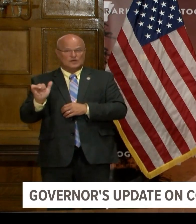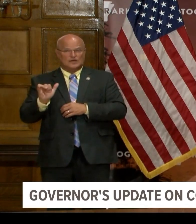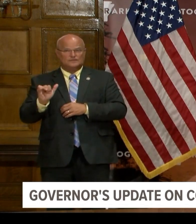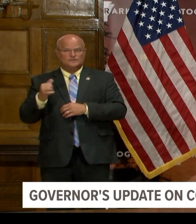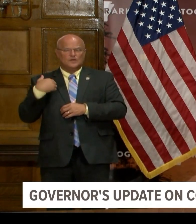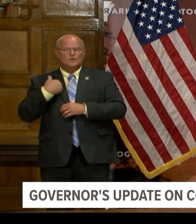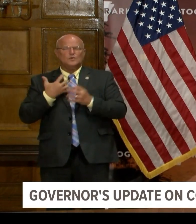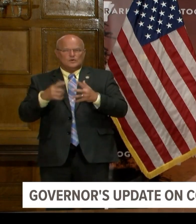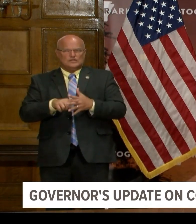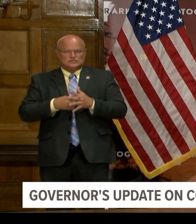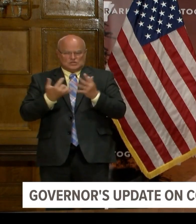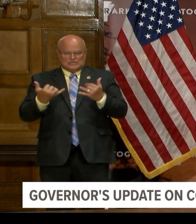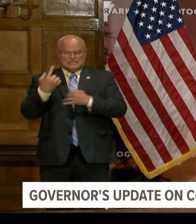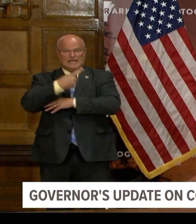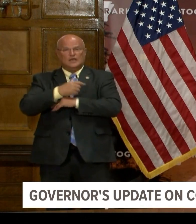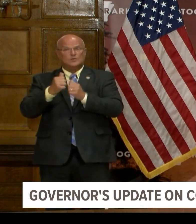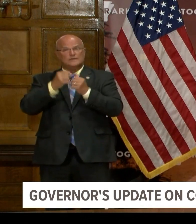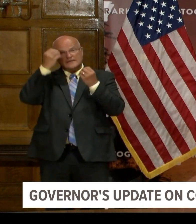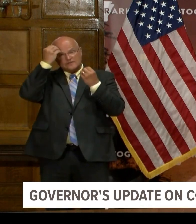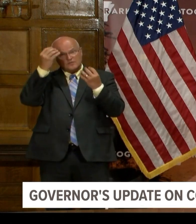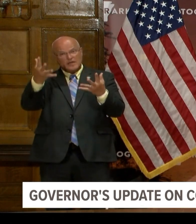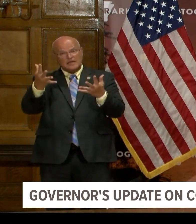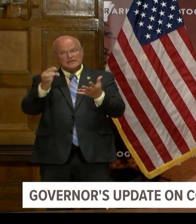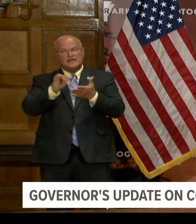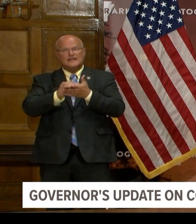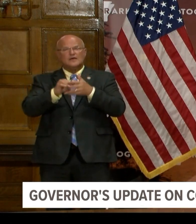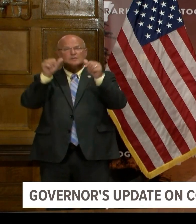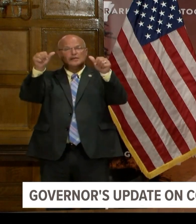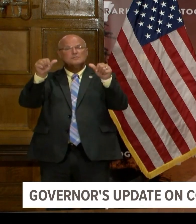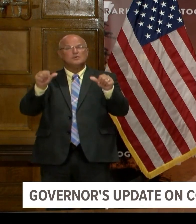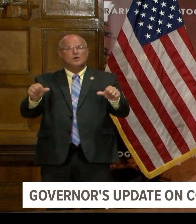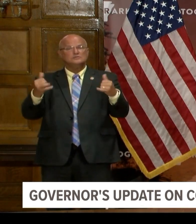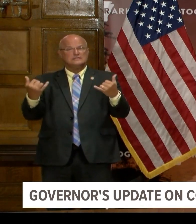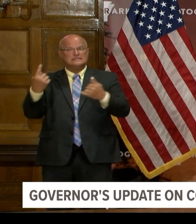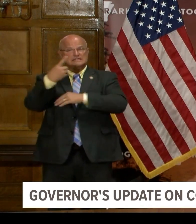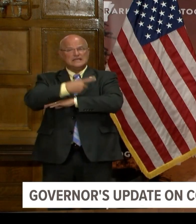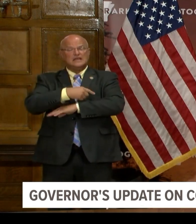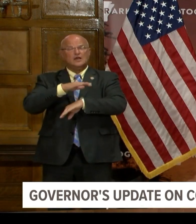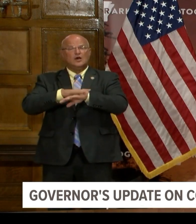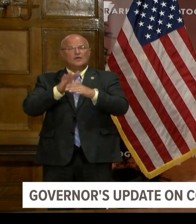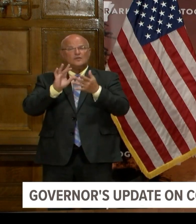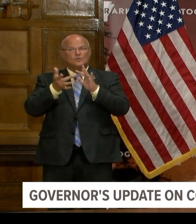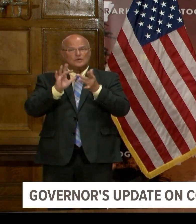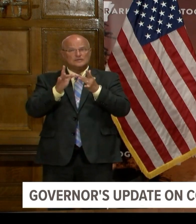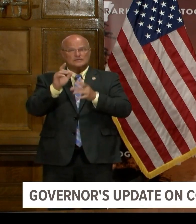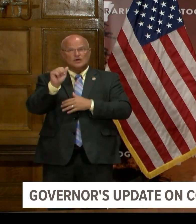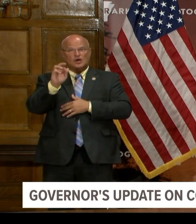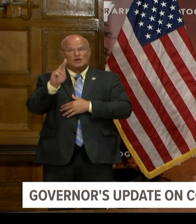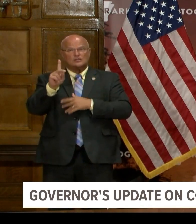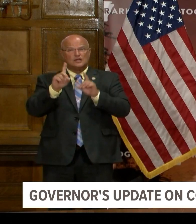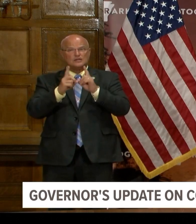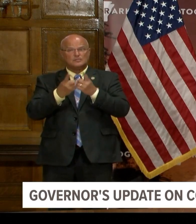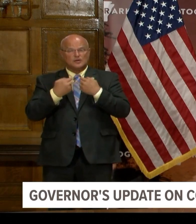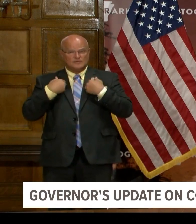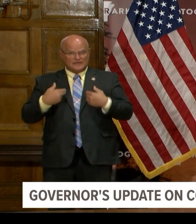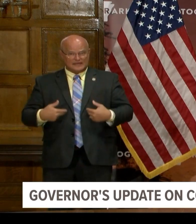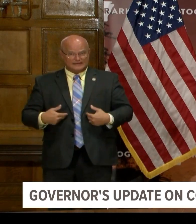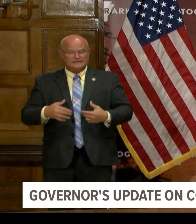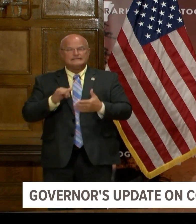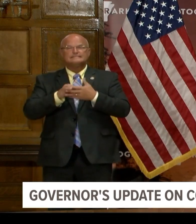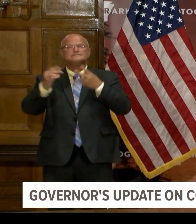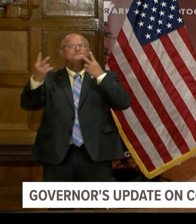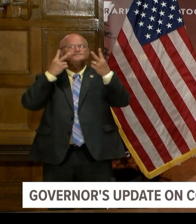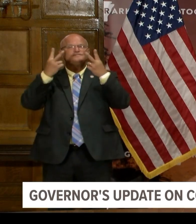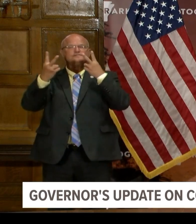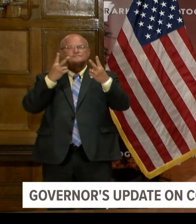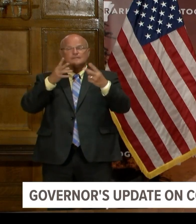start today with this information that will be posted today on the website of the Arkansas Department of Health, that will be visible for